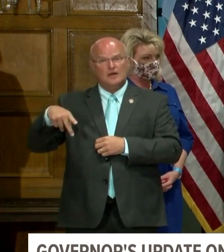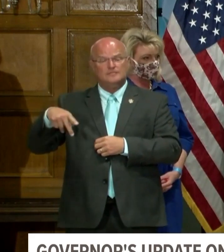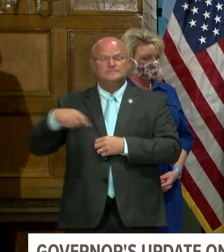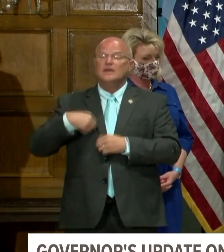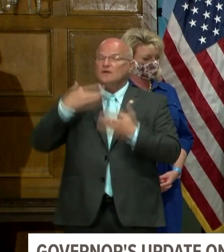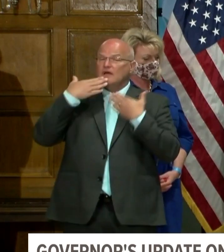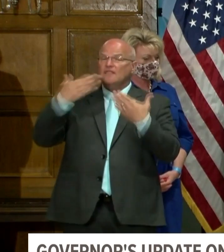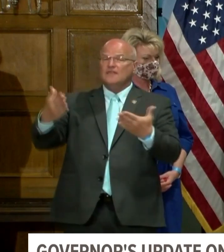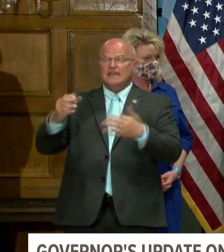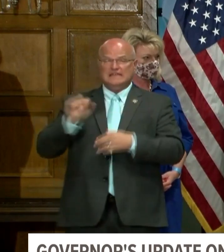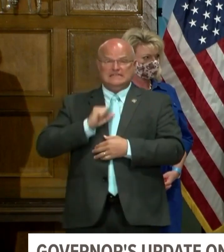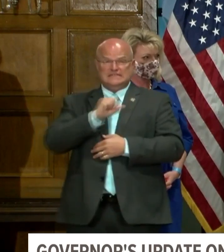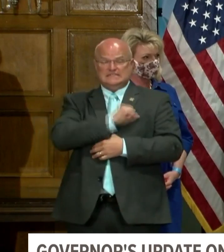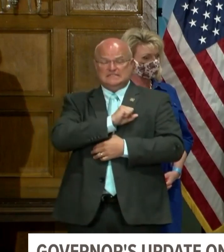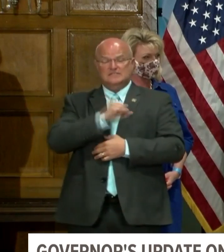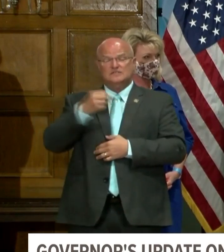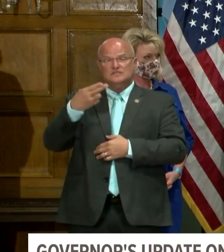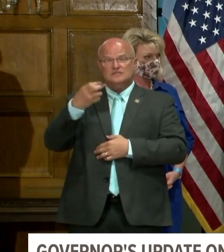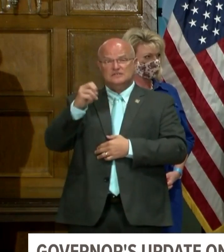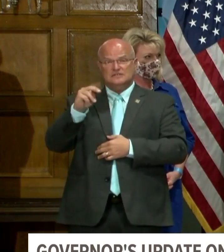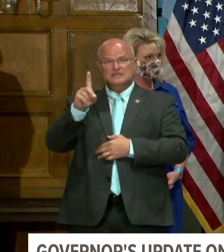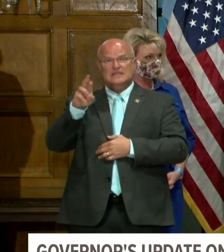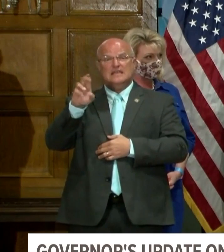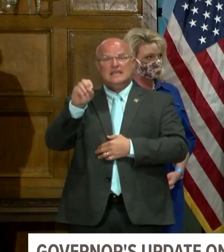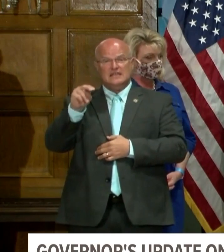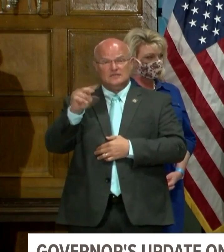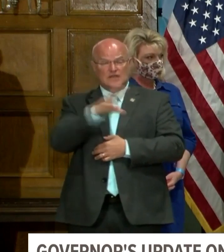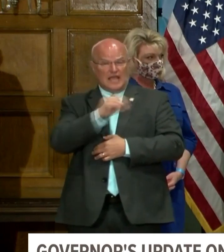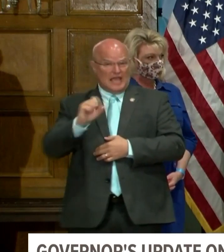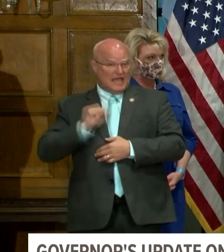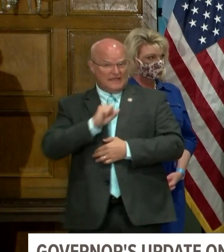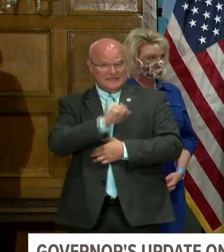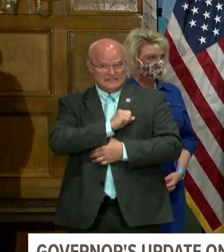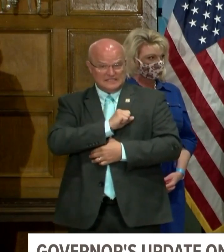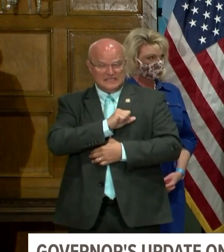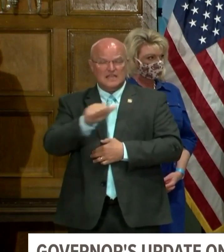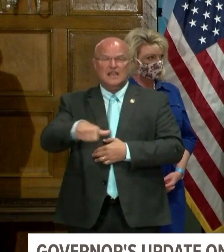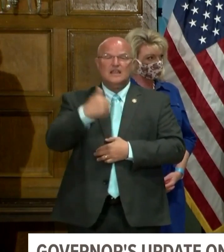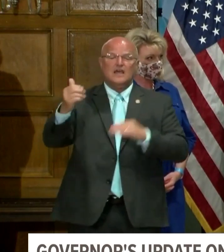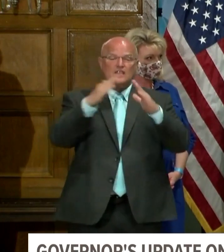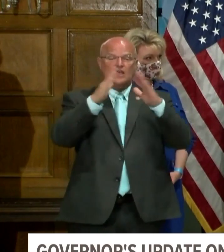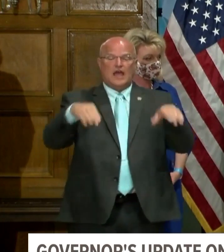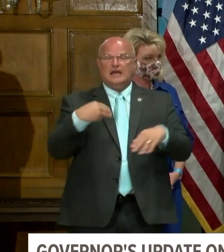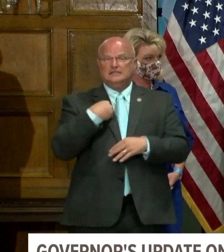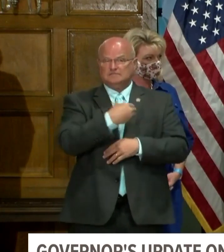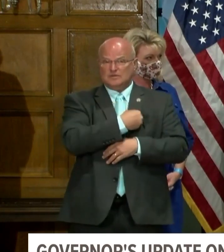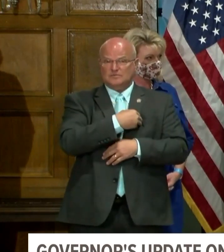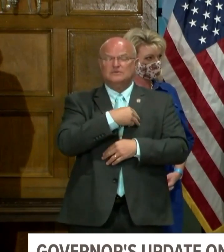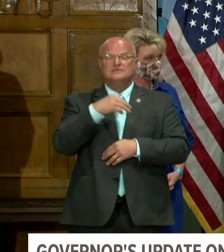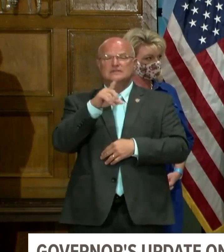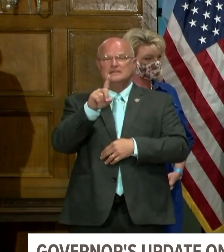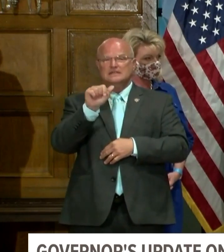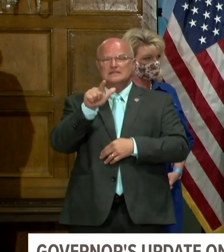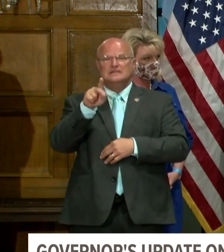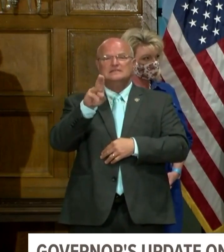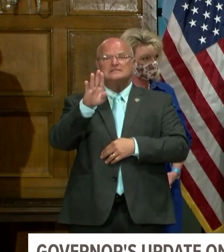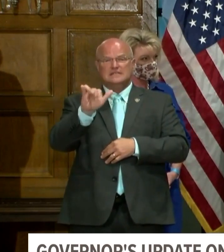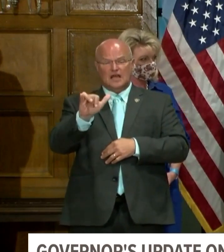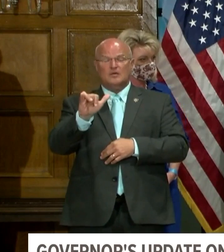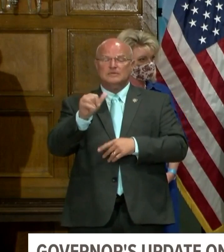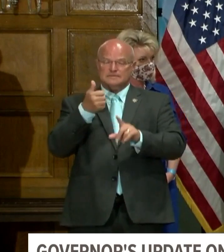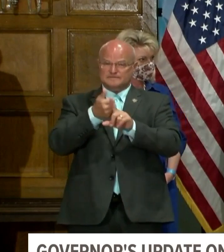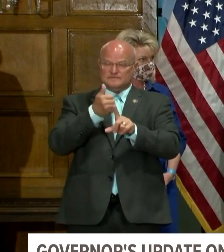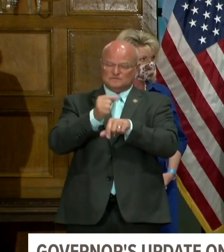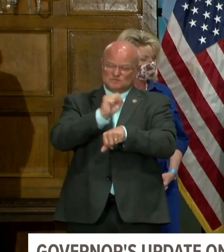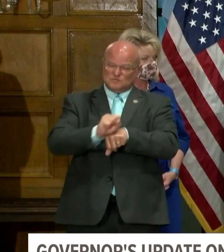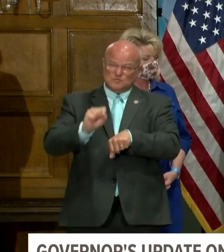Senator Hendren and the Senate for their work on this, along with House members. And we have Representative Dalby, who's the chair of House Judiciary,